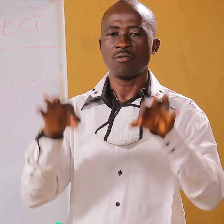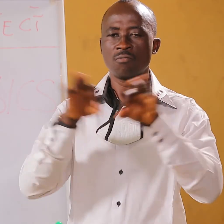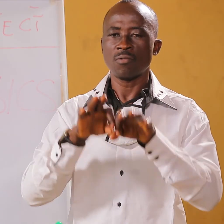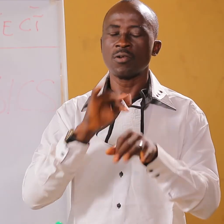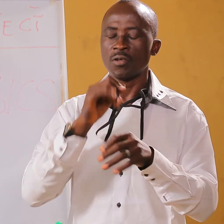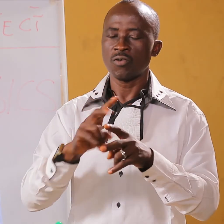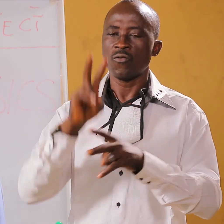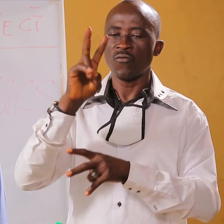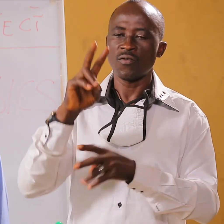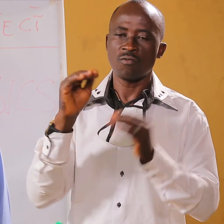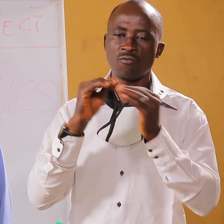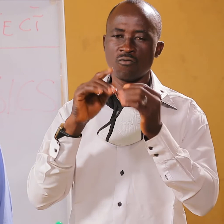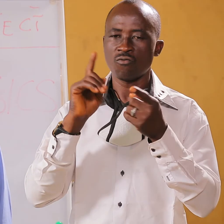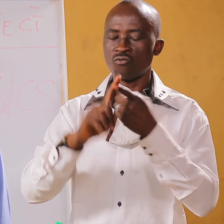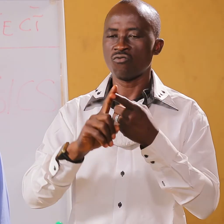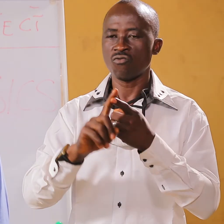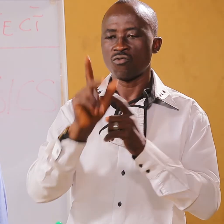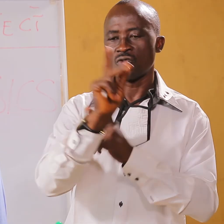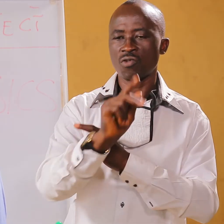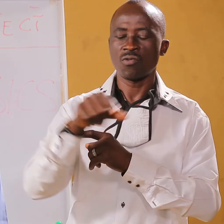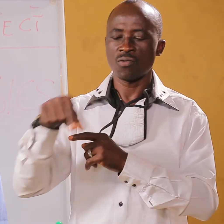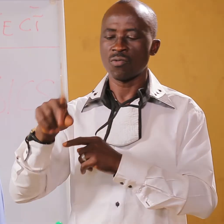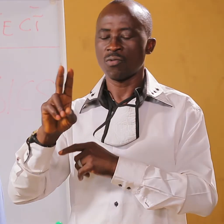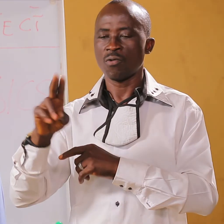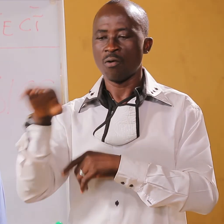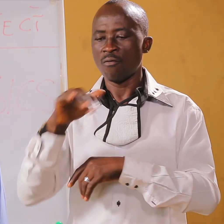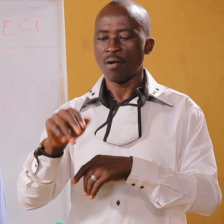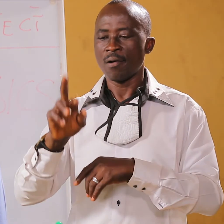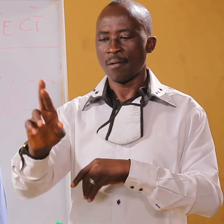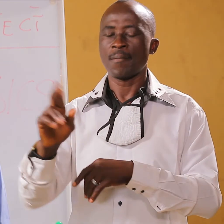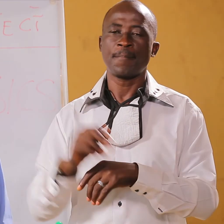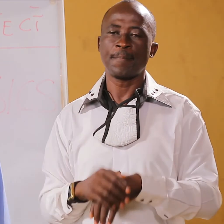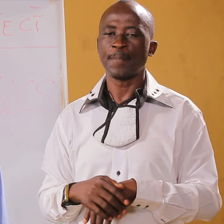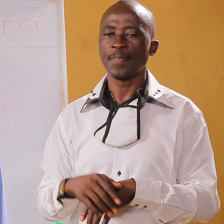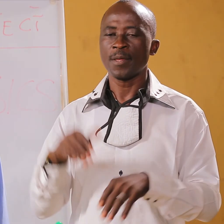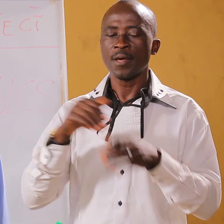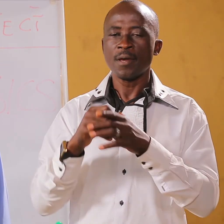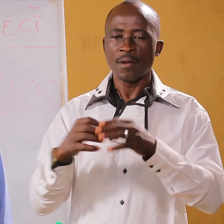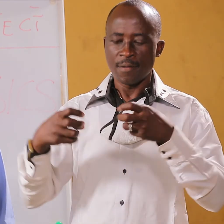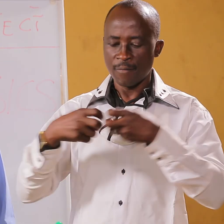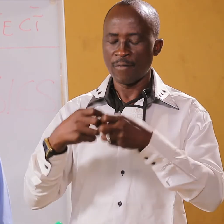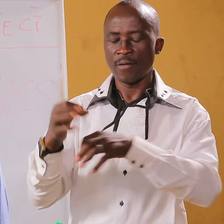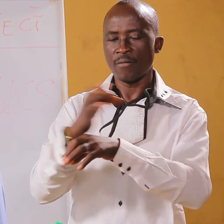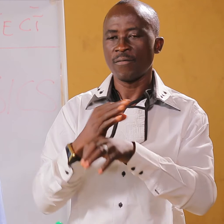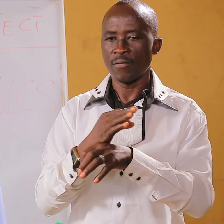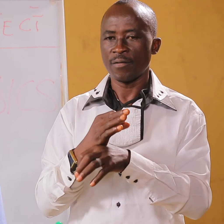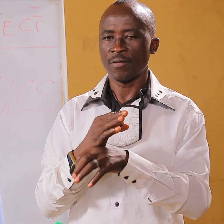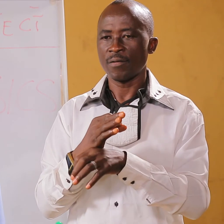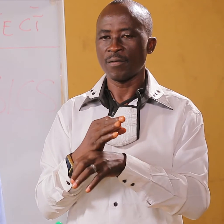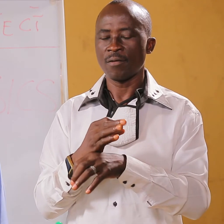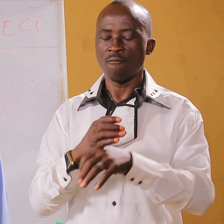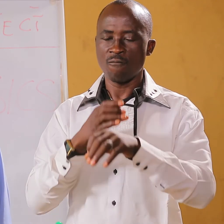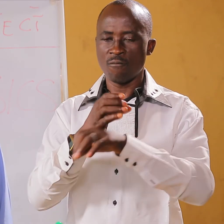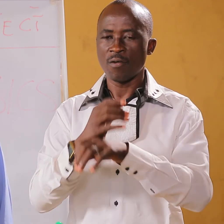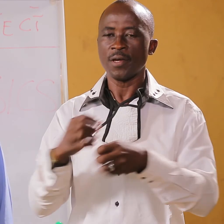potential is V equals to KQ over R. So in the electric field, electric